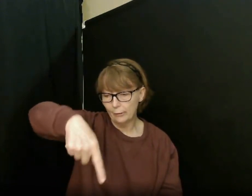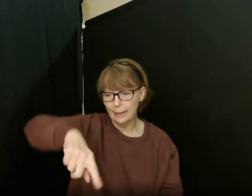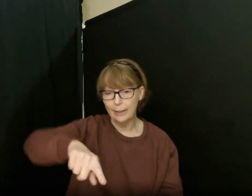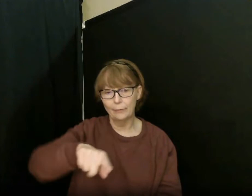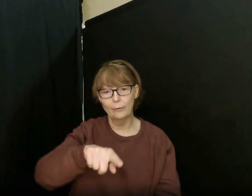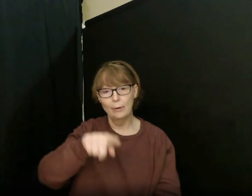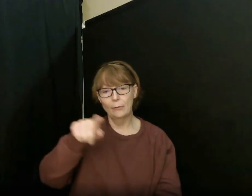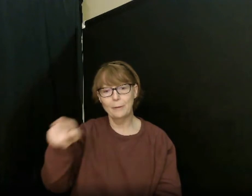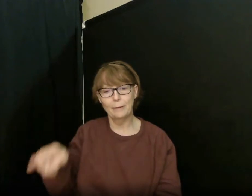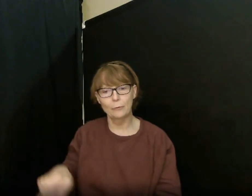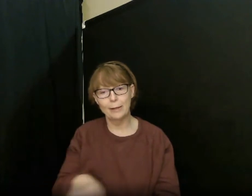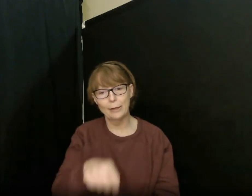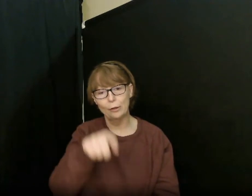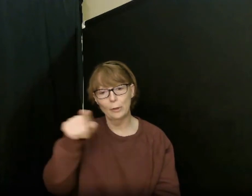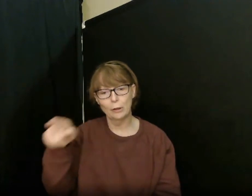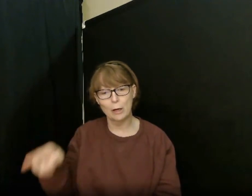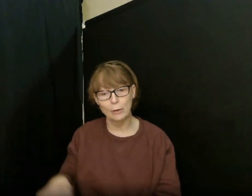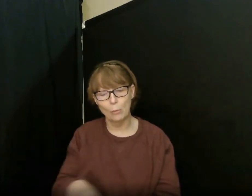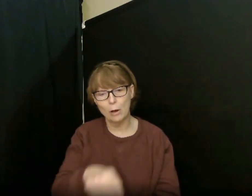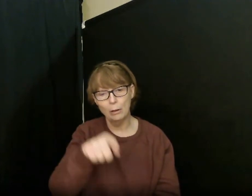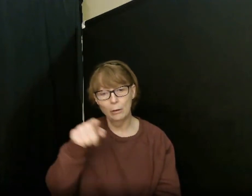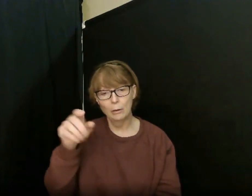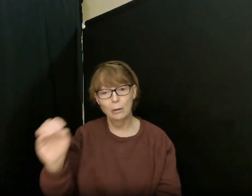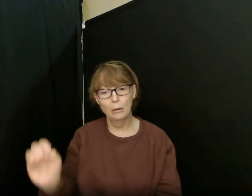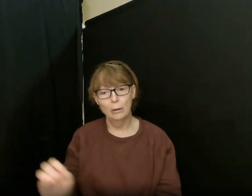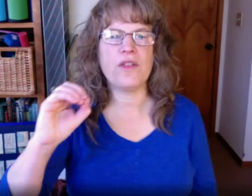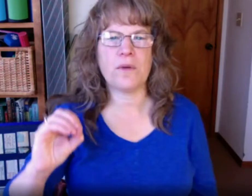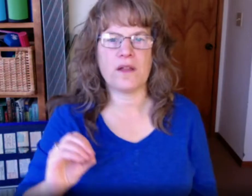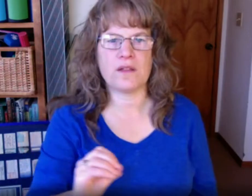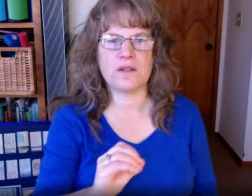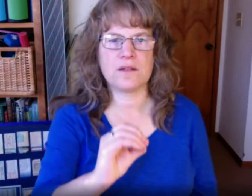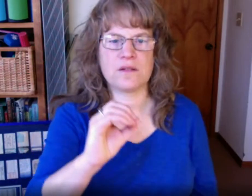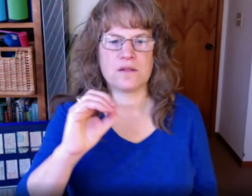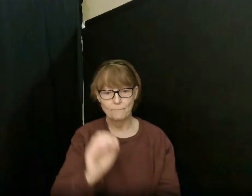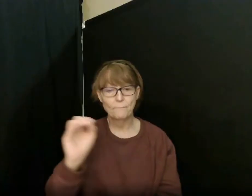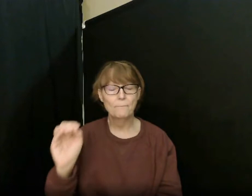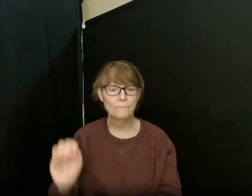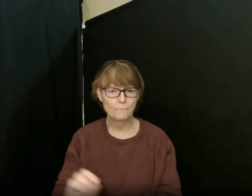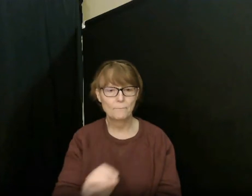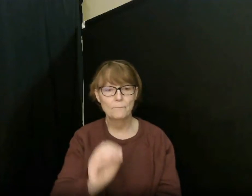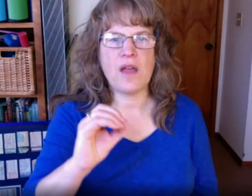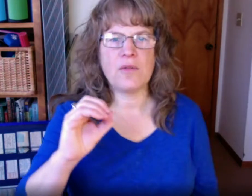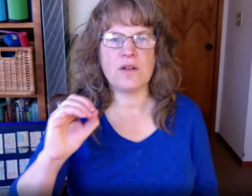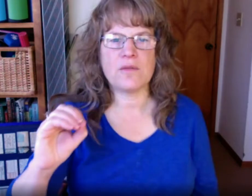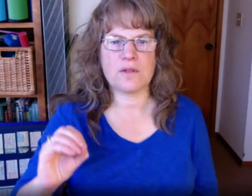horizontally. It's spinning this way, like you would a clock on the wall. Oh, this way. Yeah. Okay. And okay,